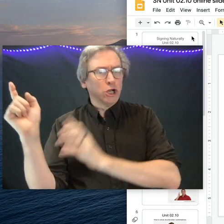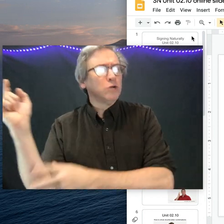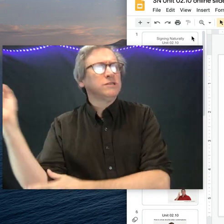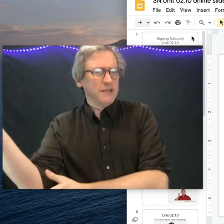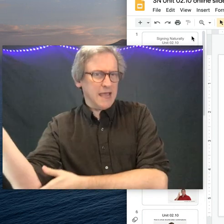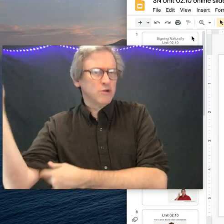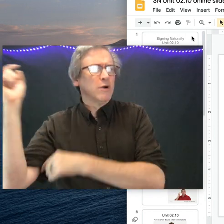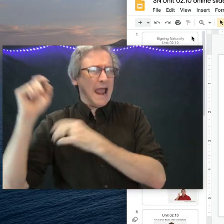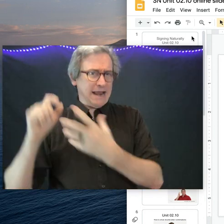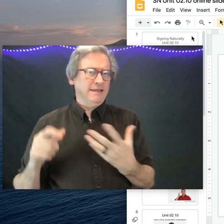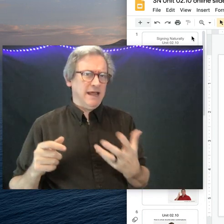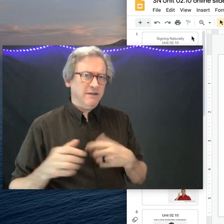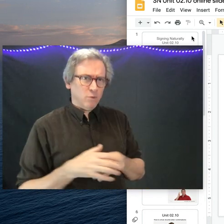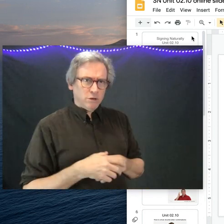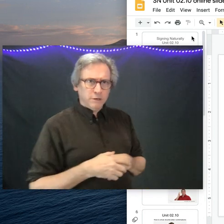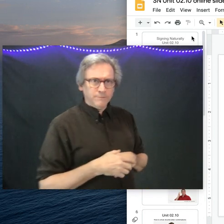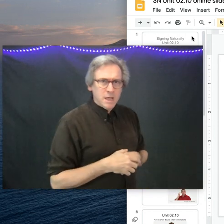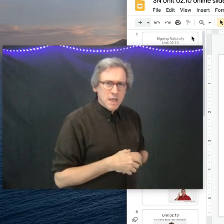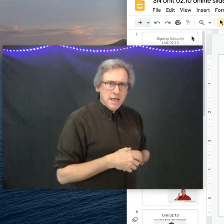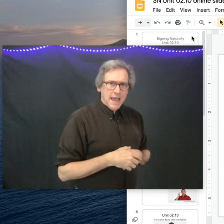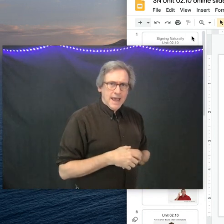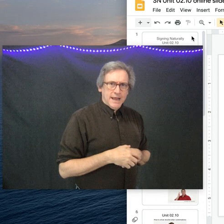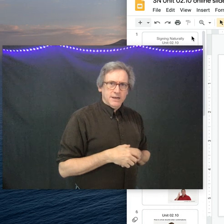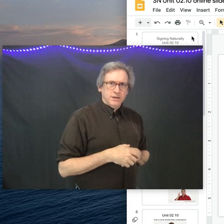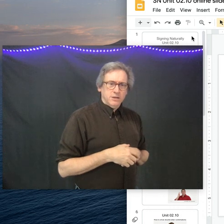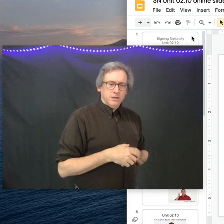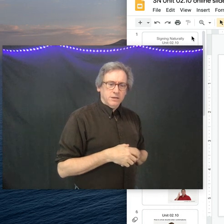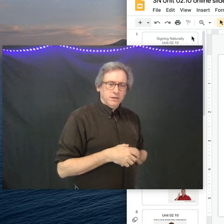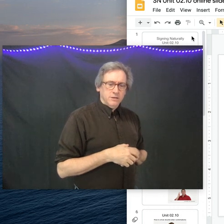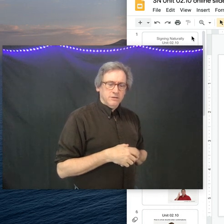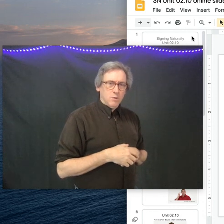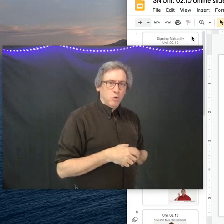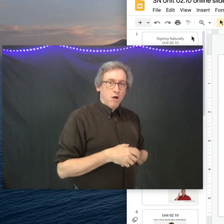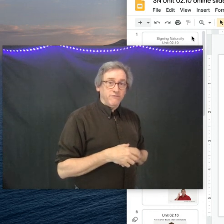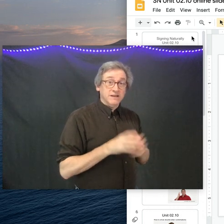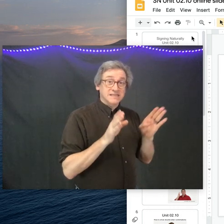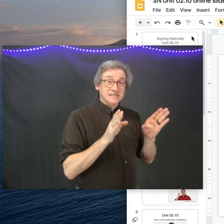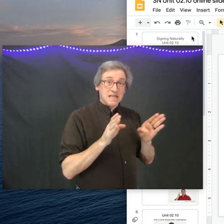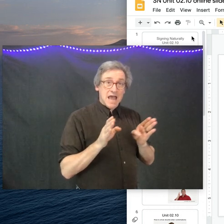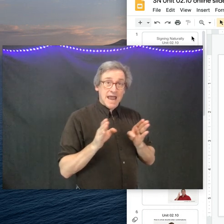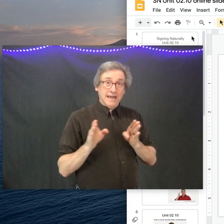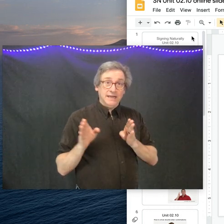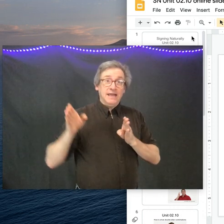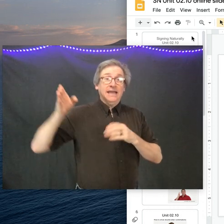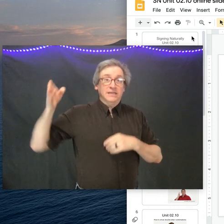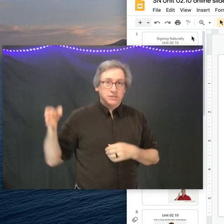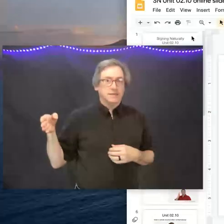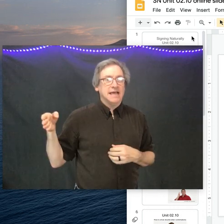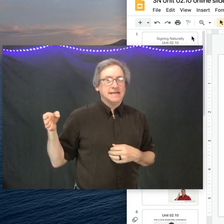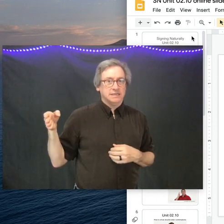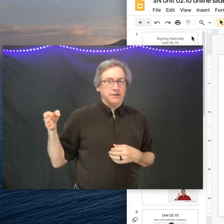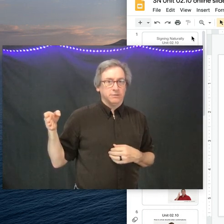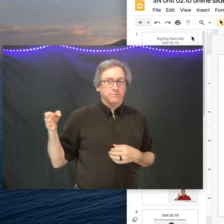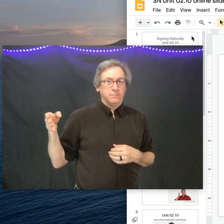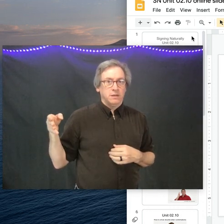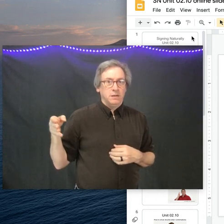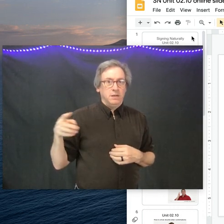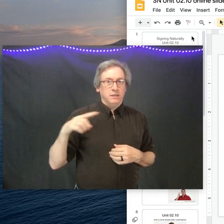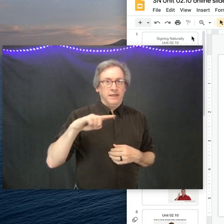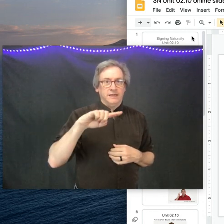or close to the end or at the end of a word. And they will often slide into the last